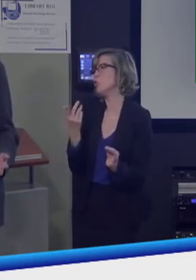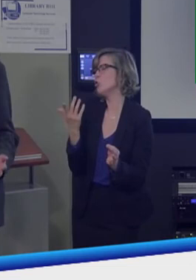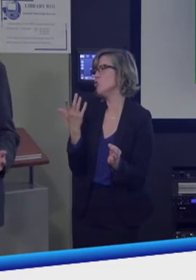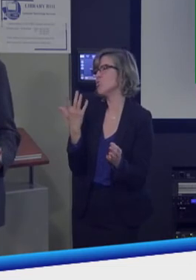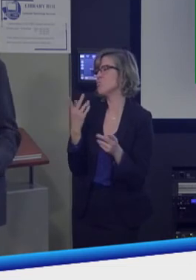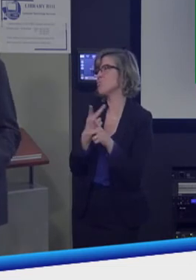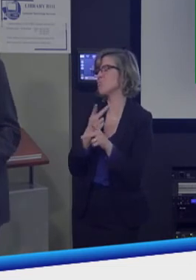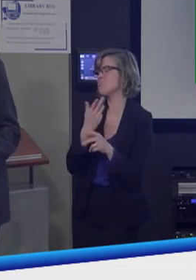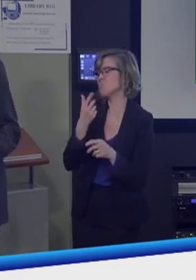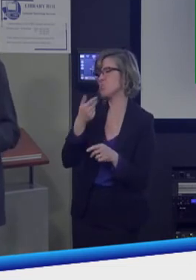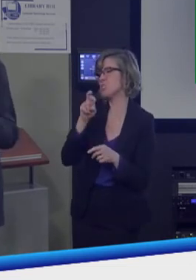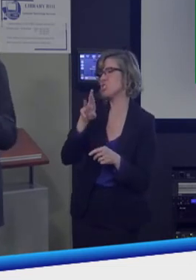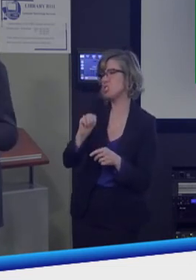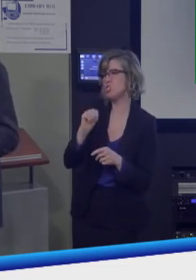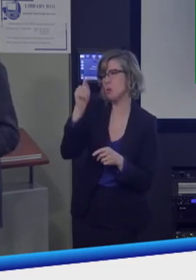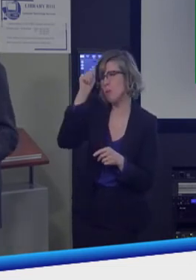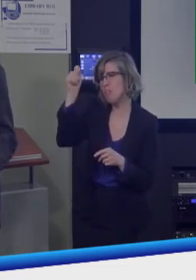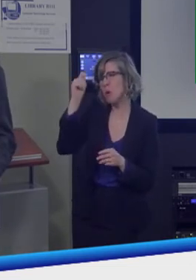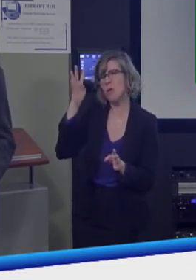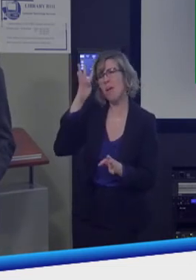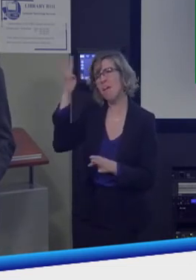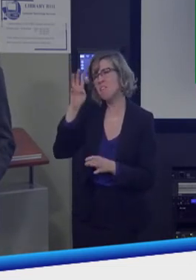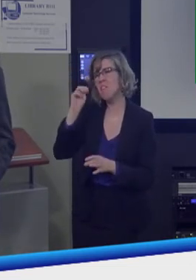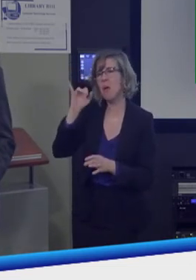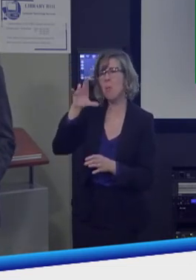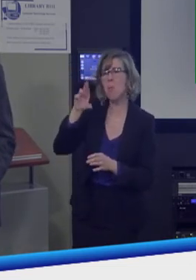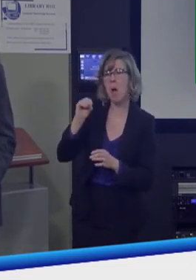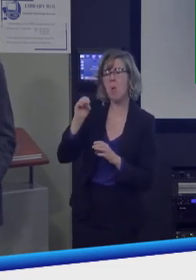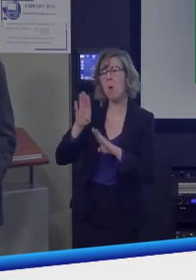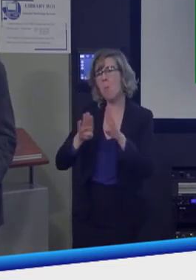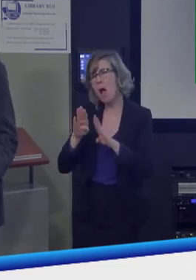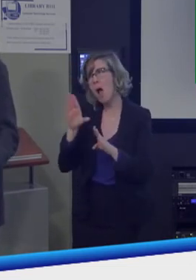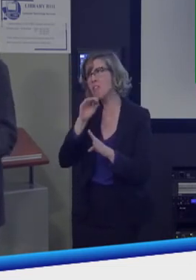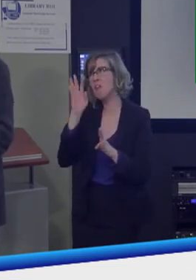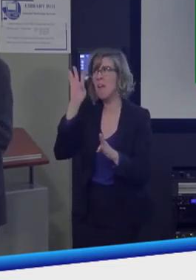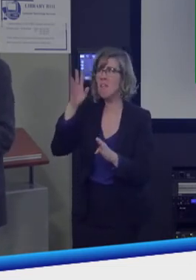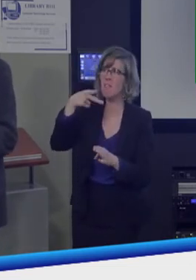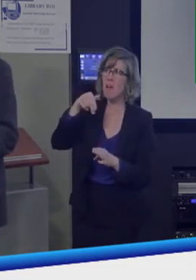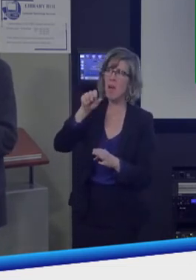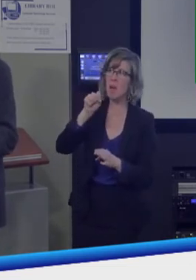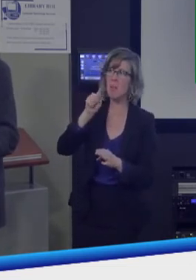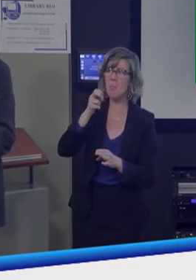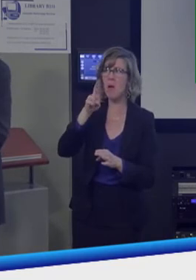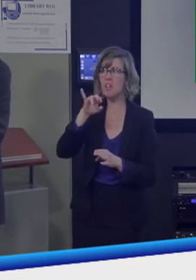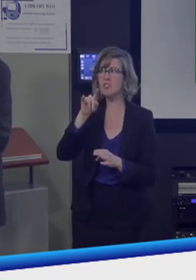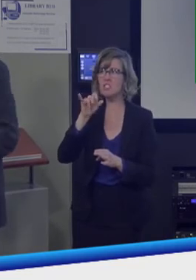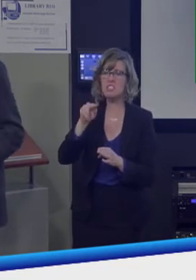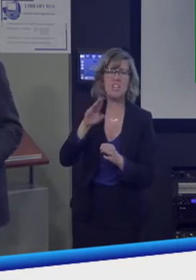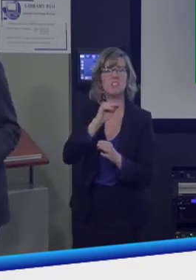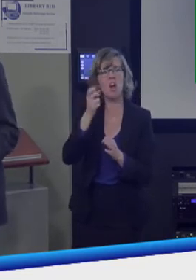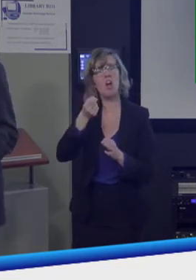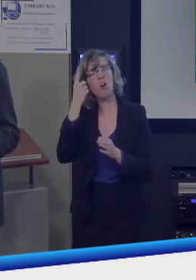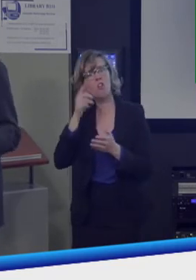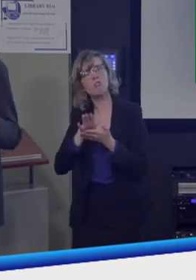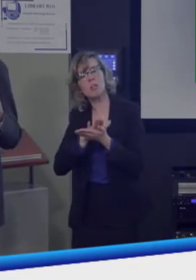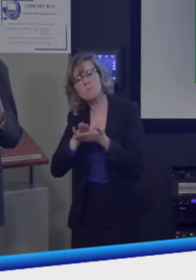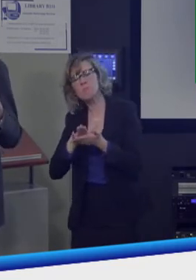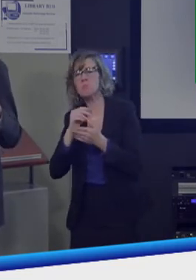invented microbiology and invented pasteurization and vaccination and told people to wash their hands after they deliver babies